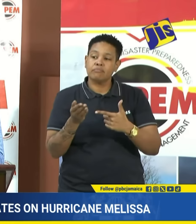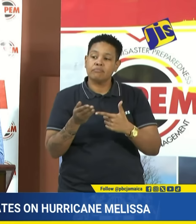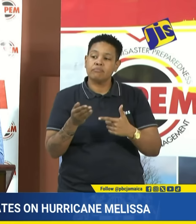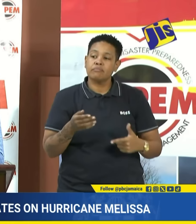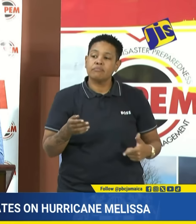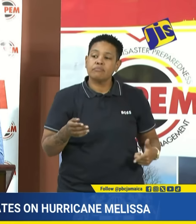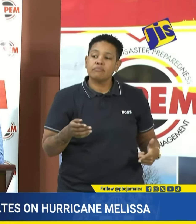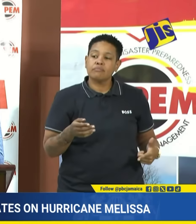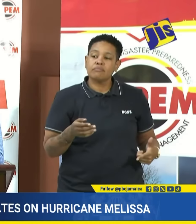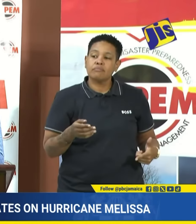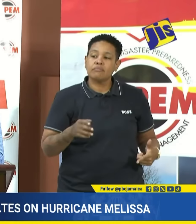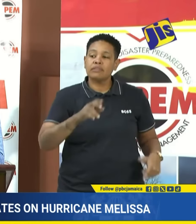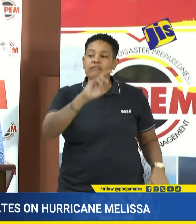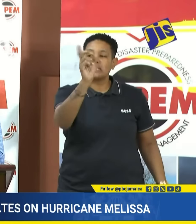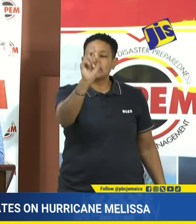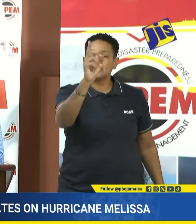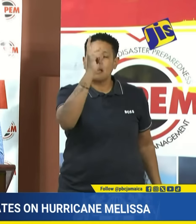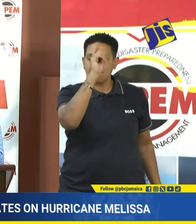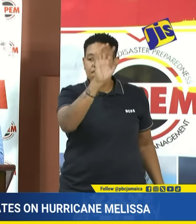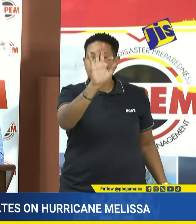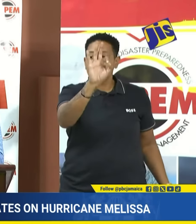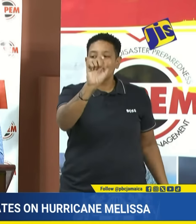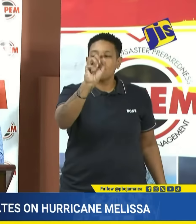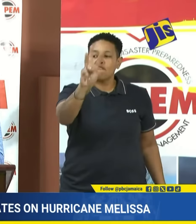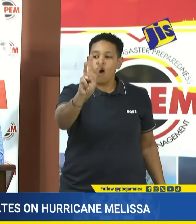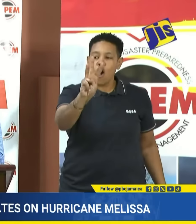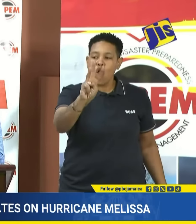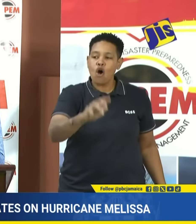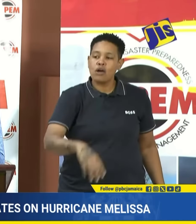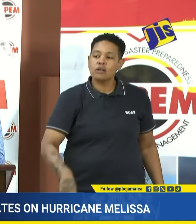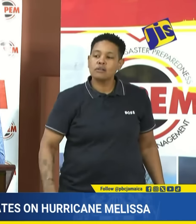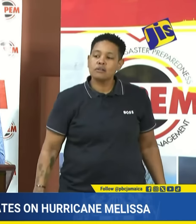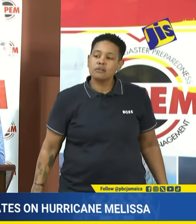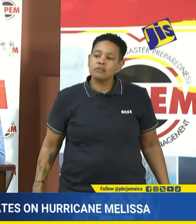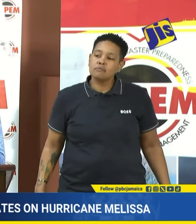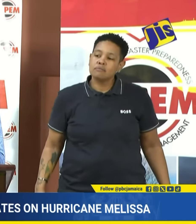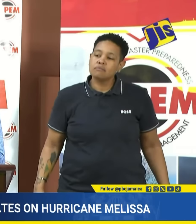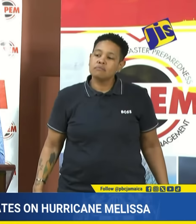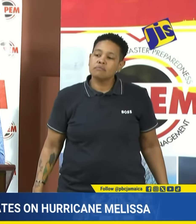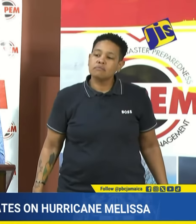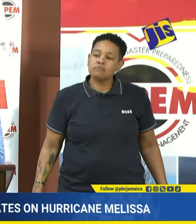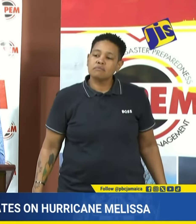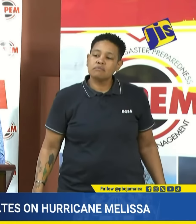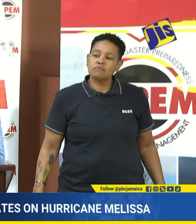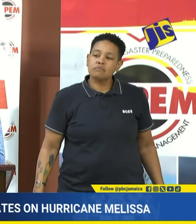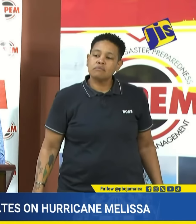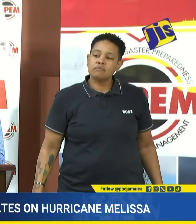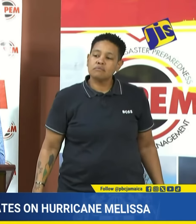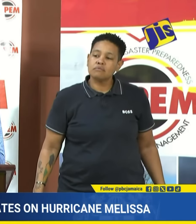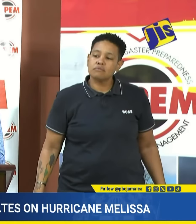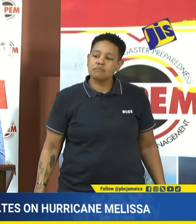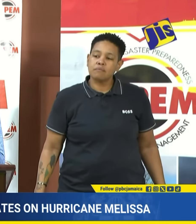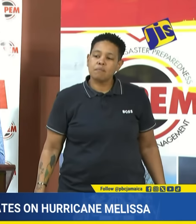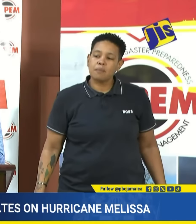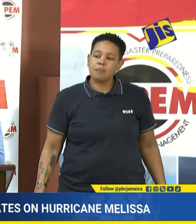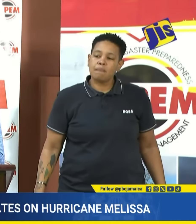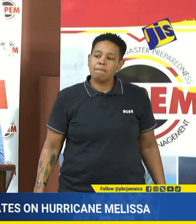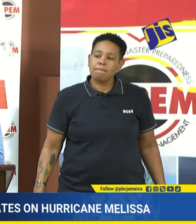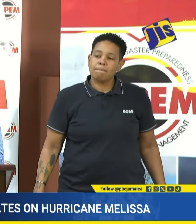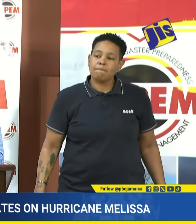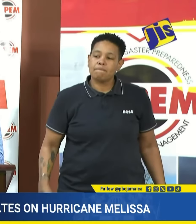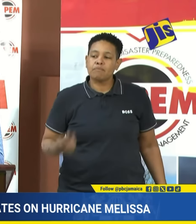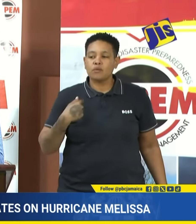for Digicel, that would be Flow. For Digicel, we have a number